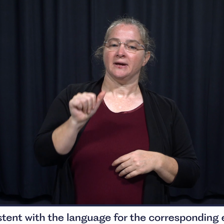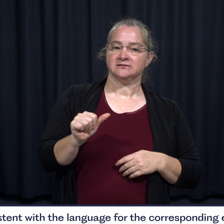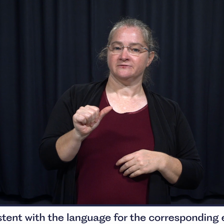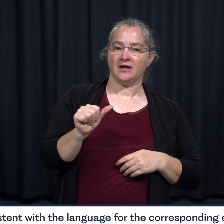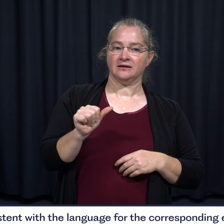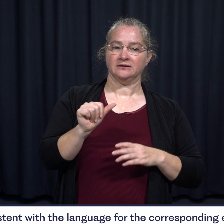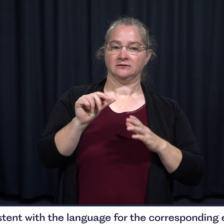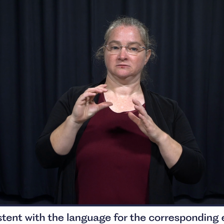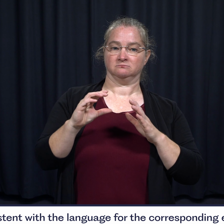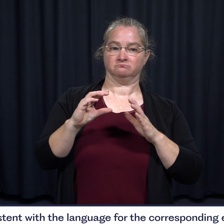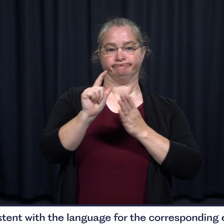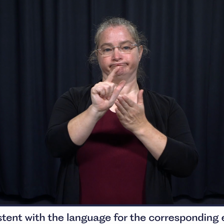63, Section